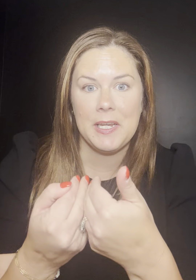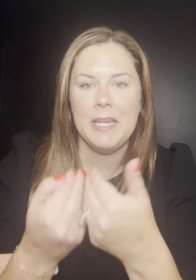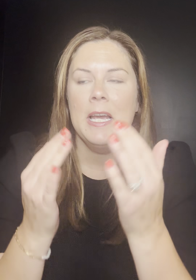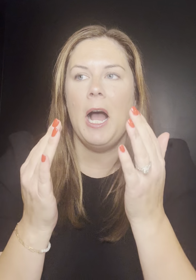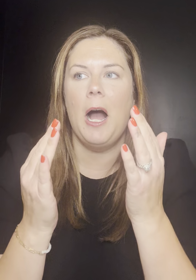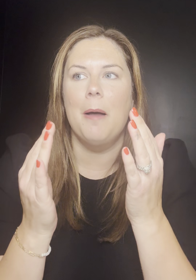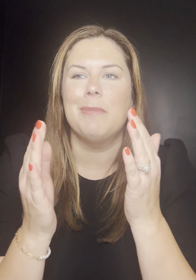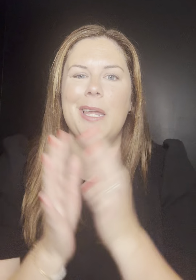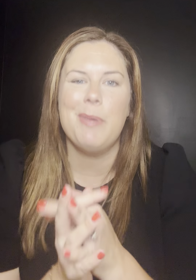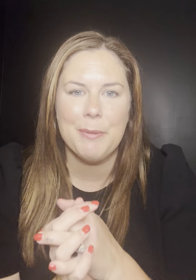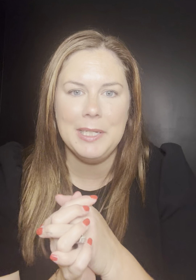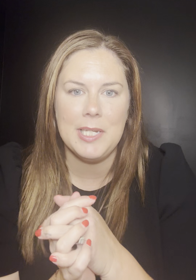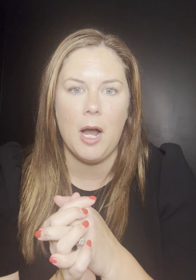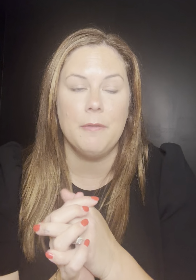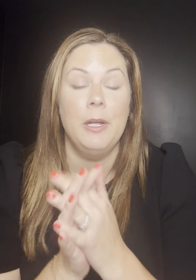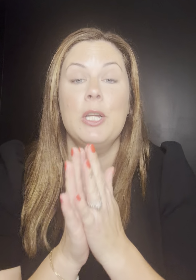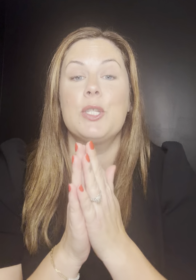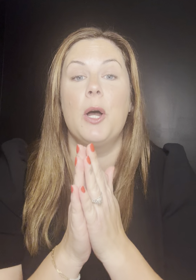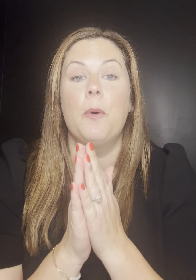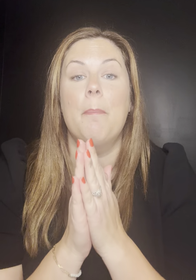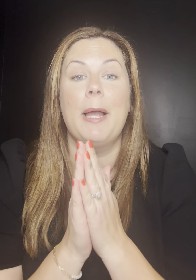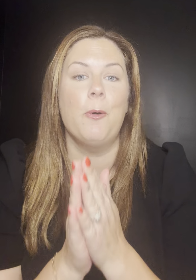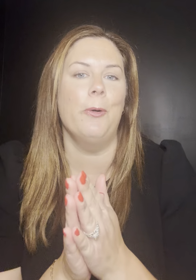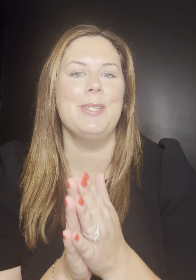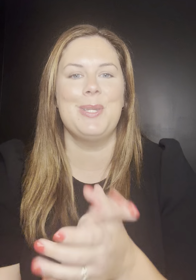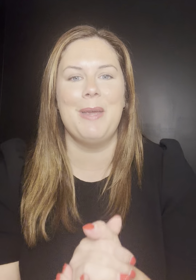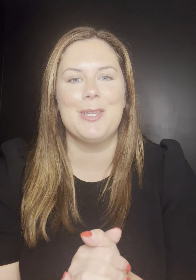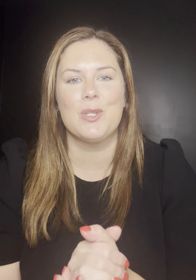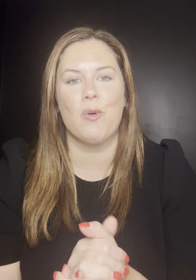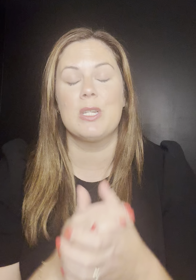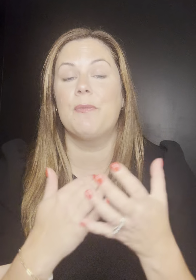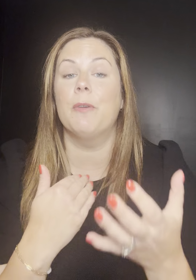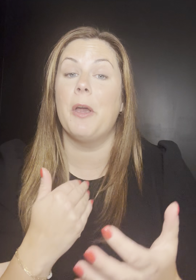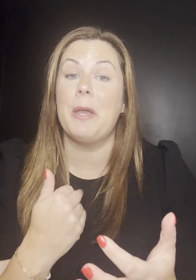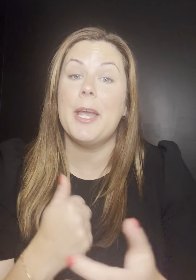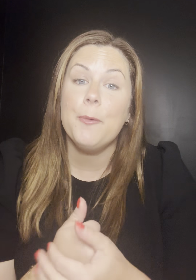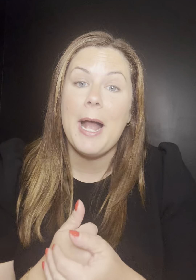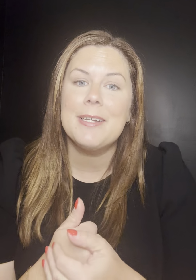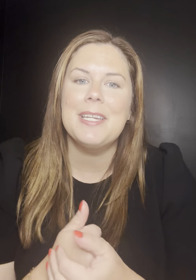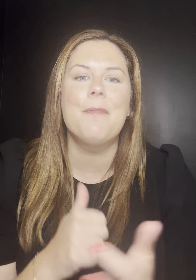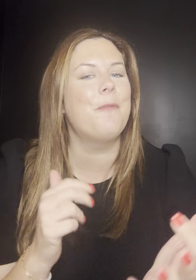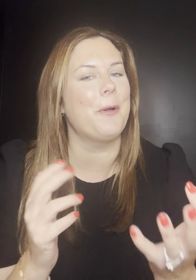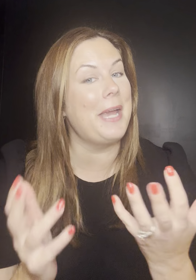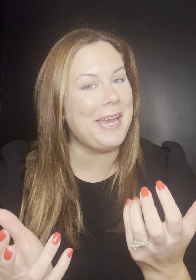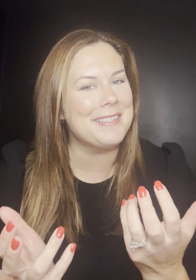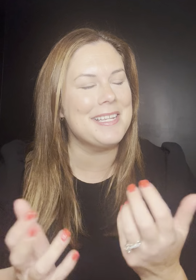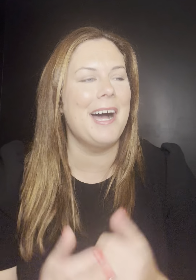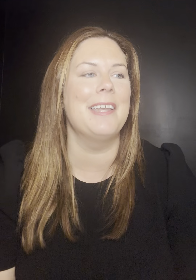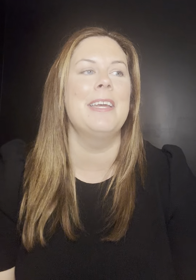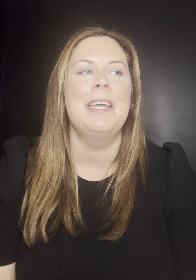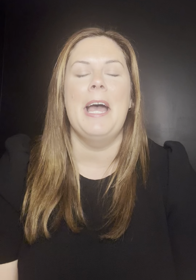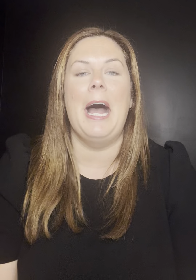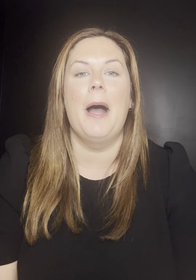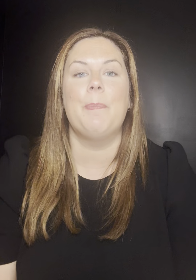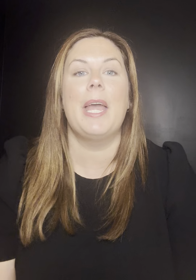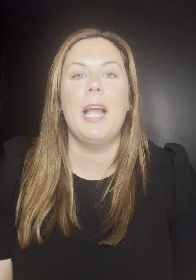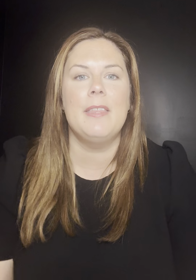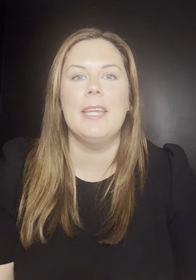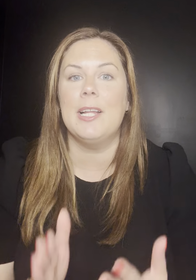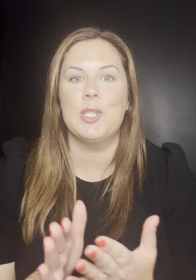synchronously, can be really tough. So my goal is to make this course feel very interactive, very hands-on, and I think that starts